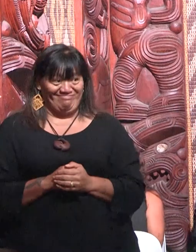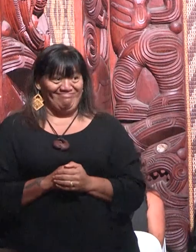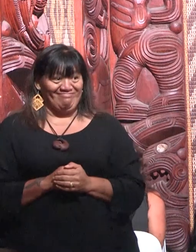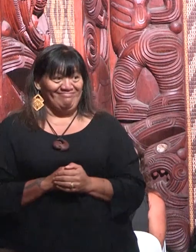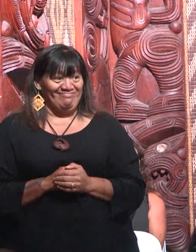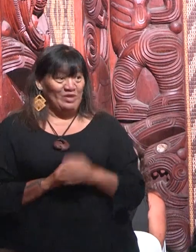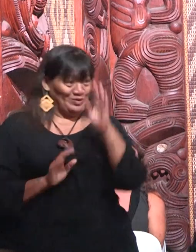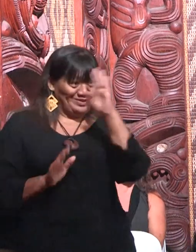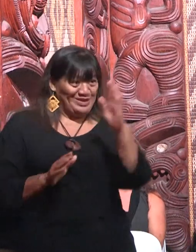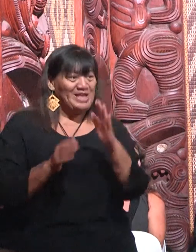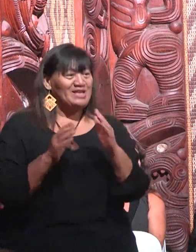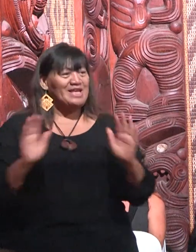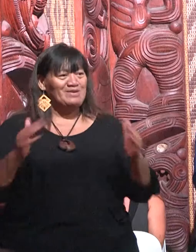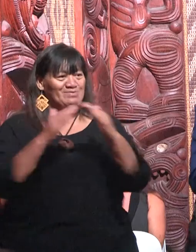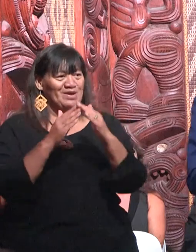Riki Rangi, tēnā koe.